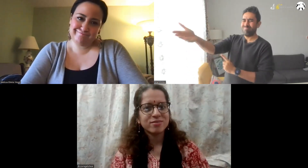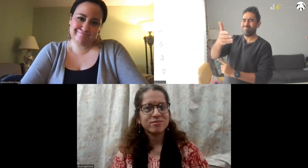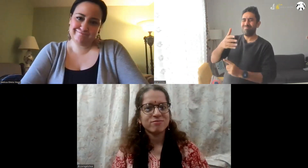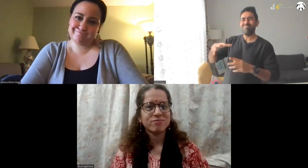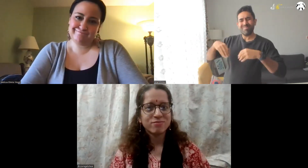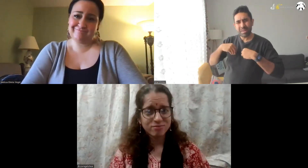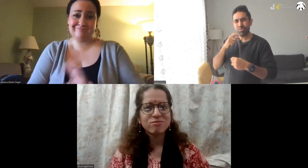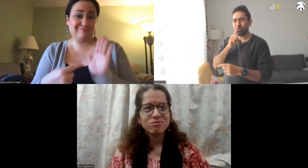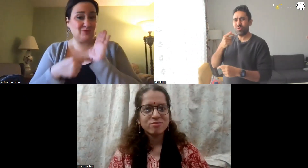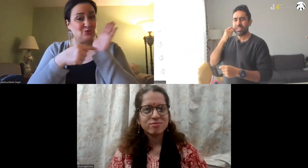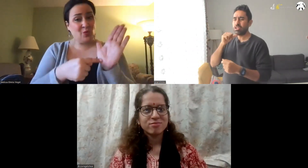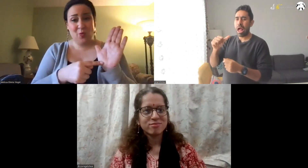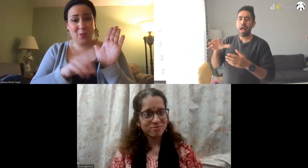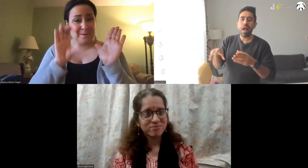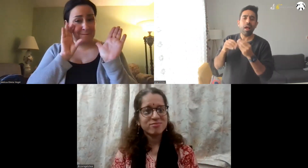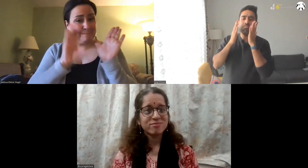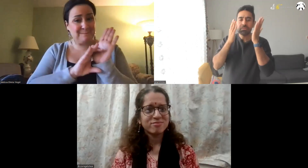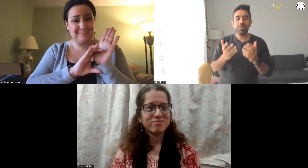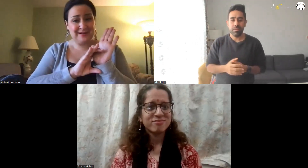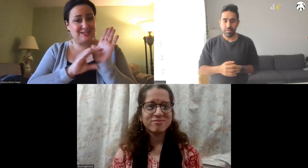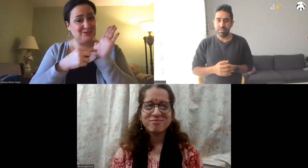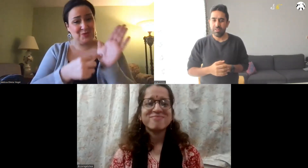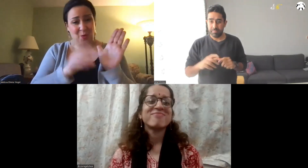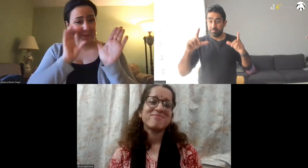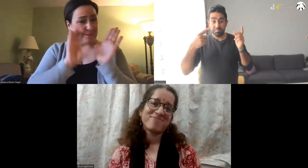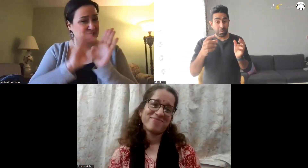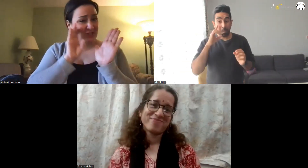what is your message to these people?